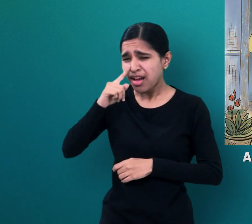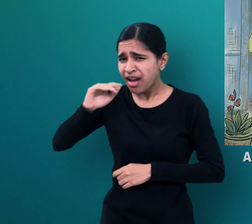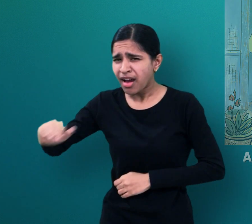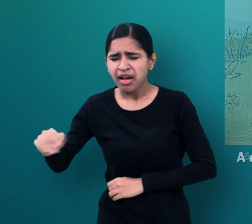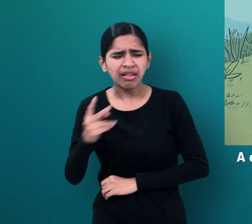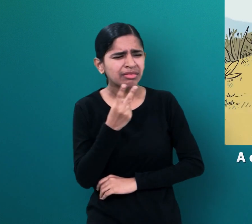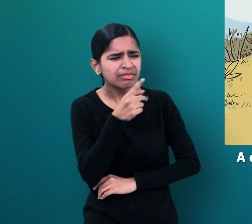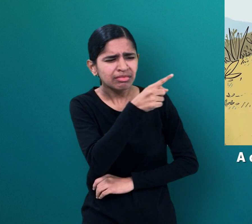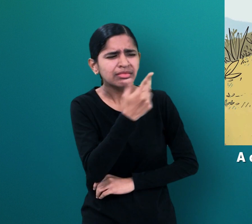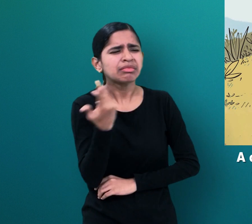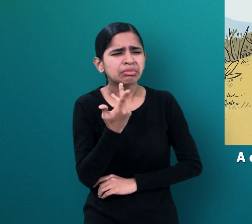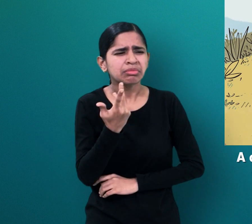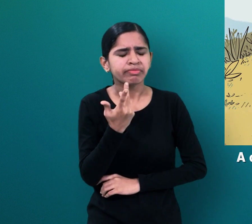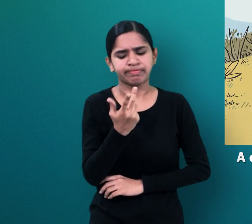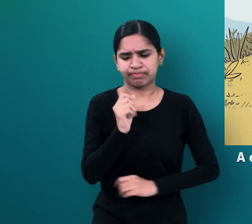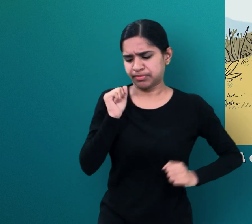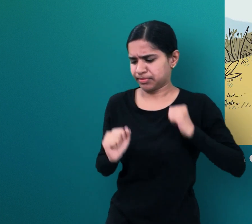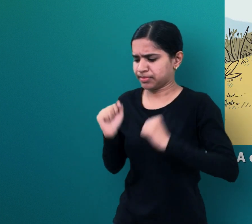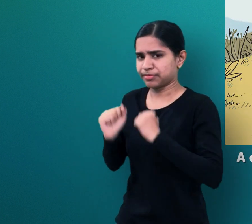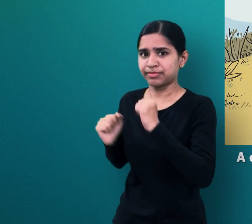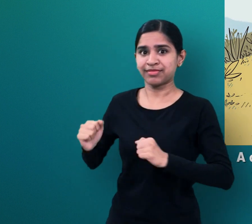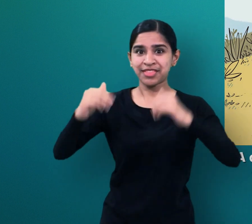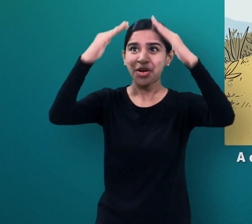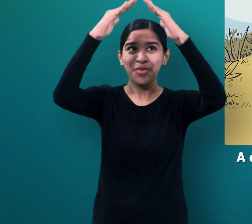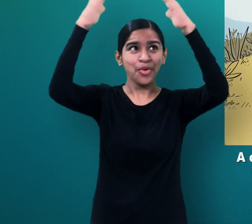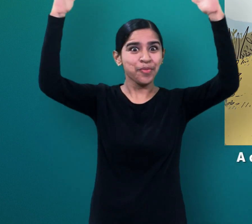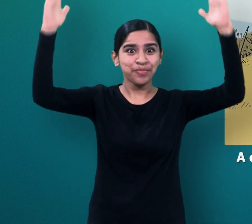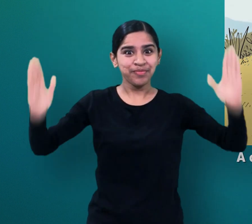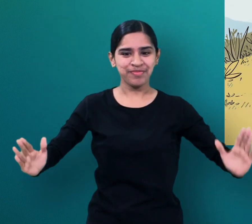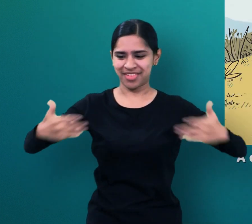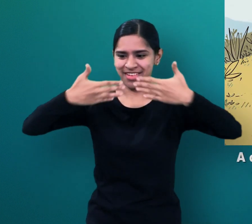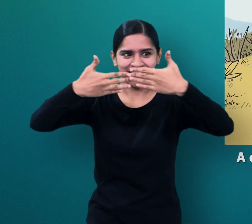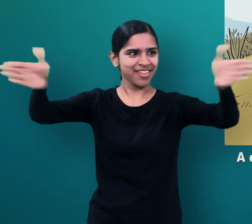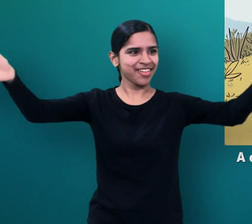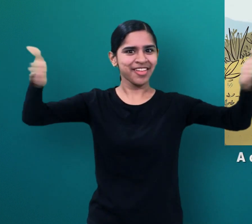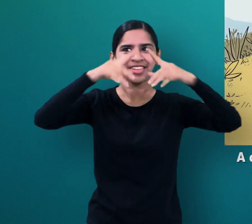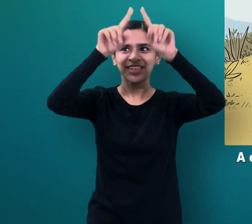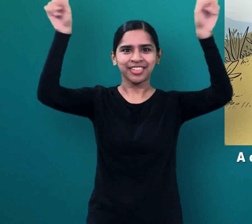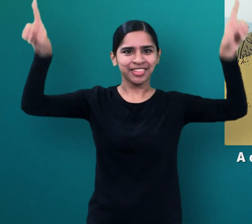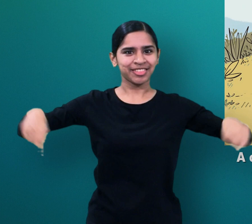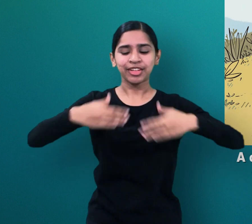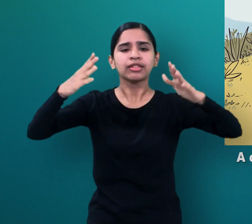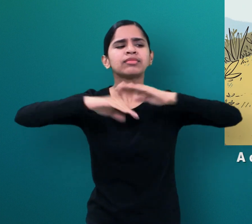A curious Aski looked out of the window and wondered, what is Ambi doing